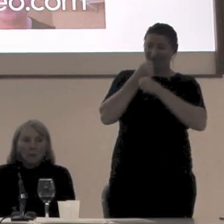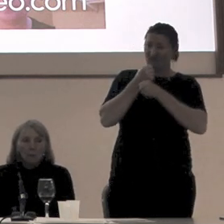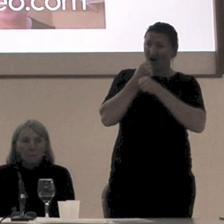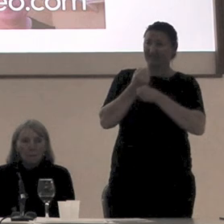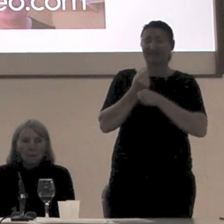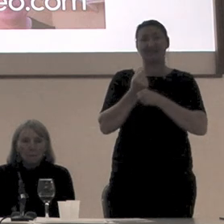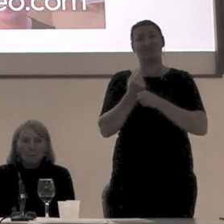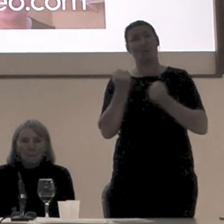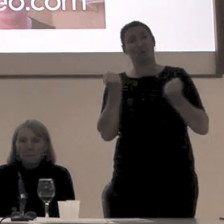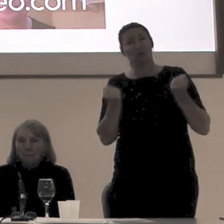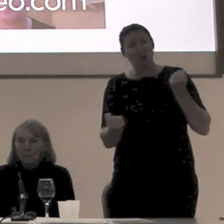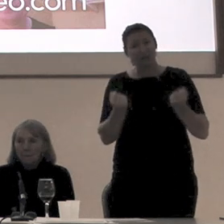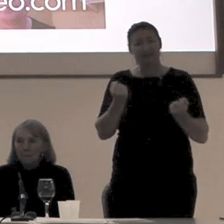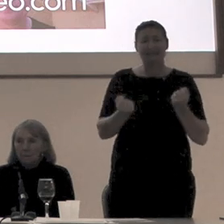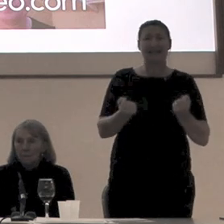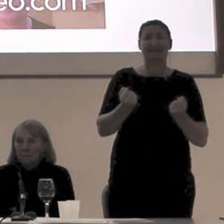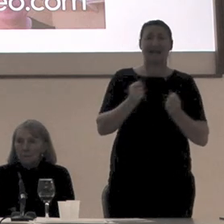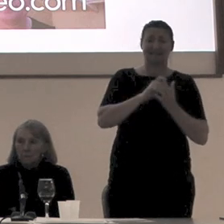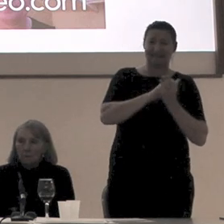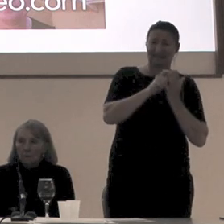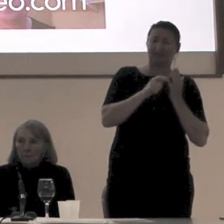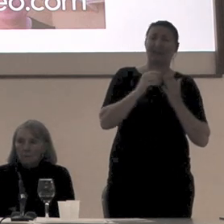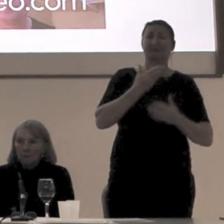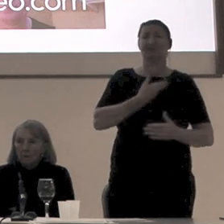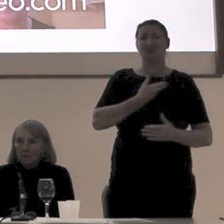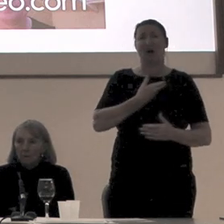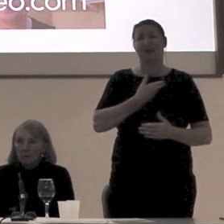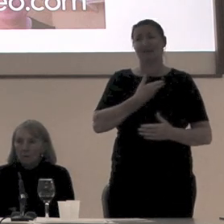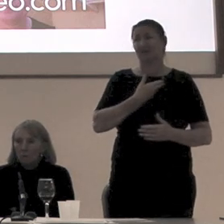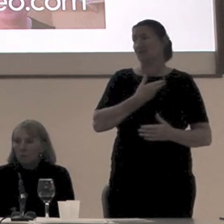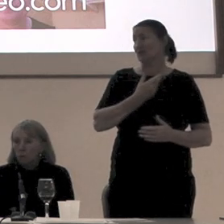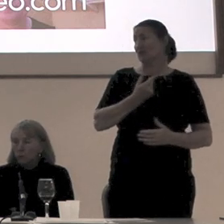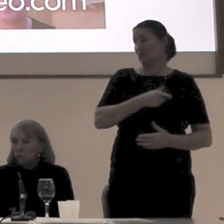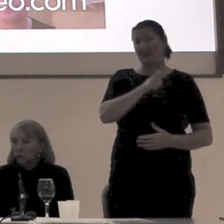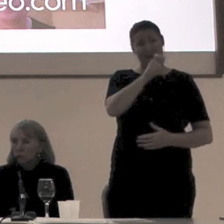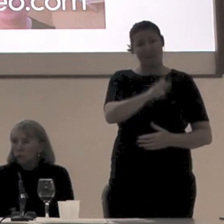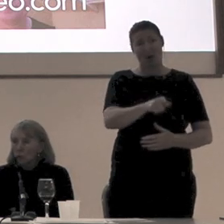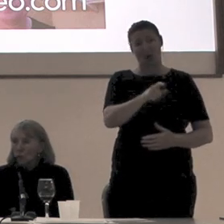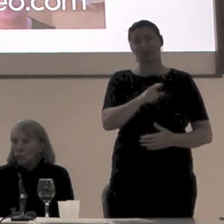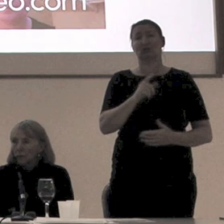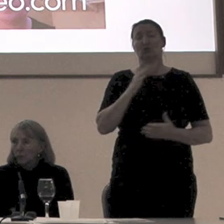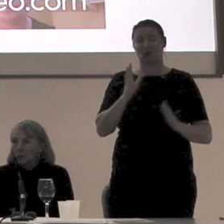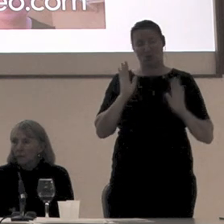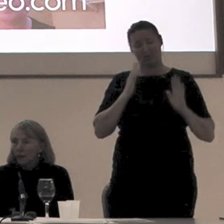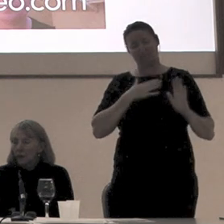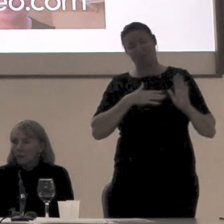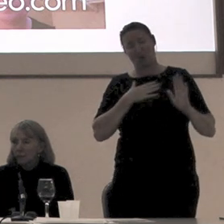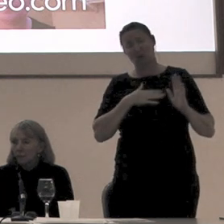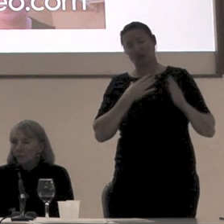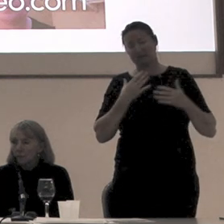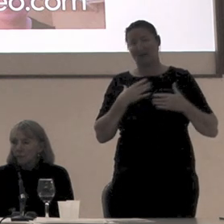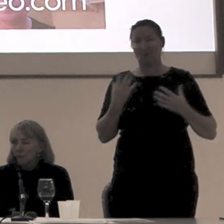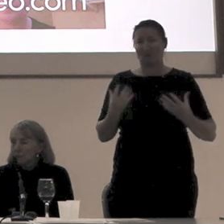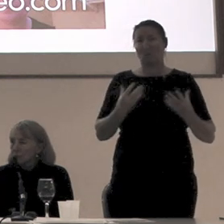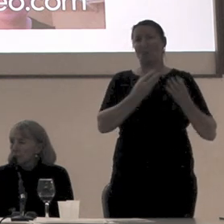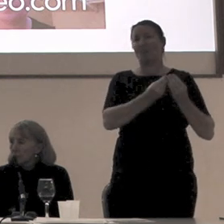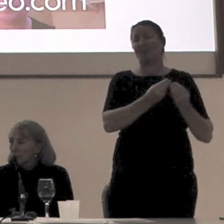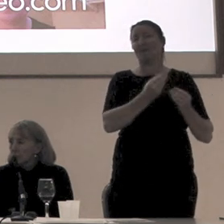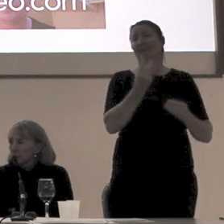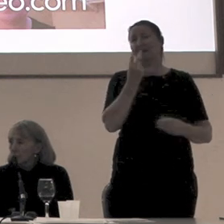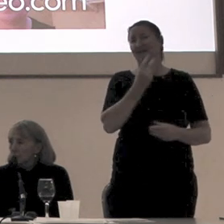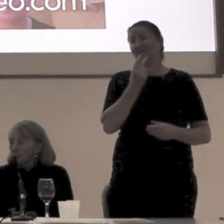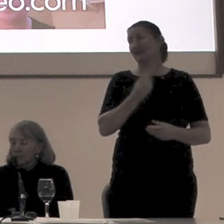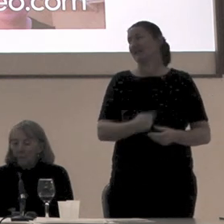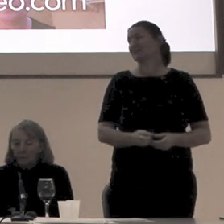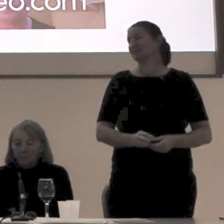course the fight for disability rights has been central to that. So unfortunately I can't be with you for the whole of